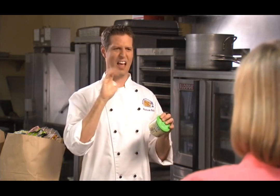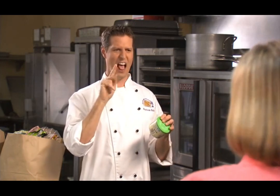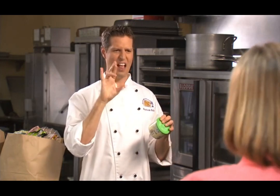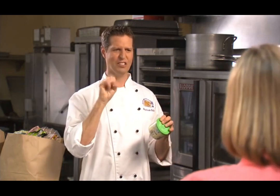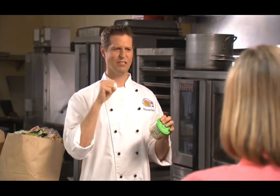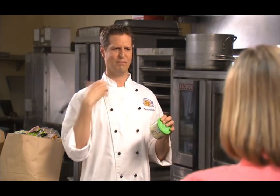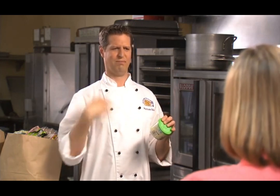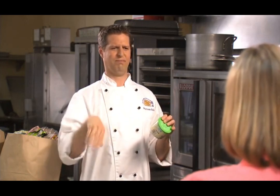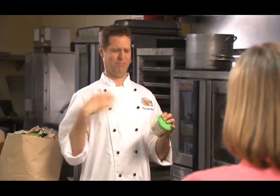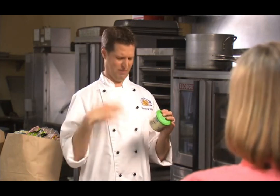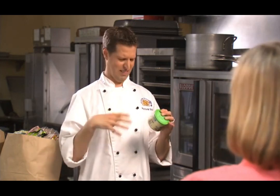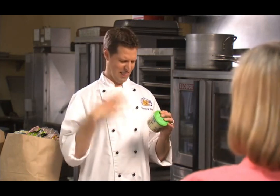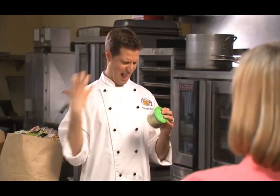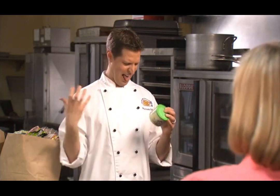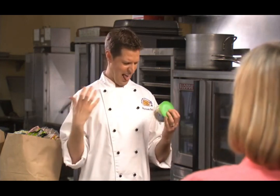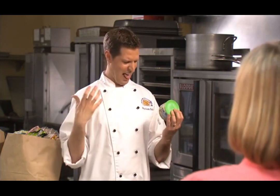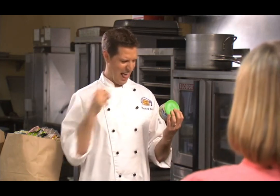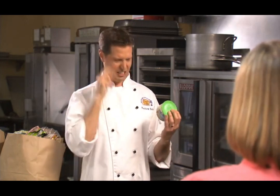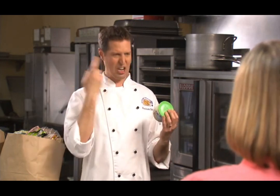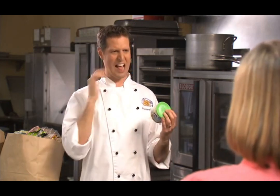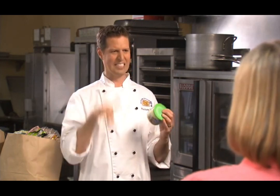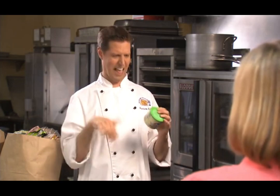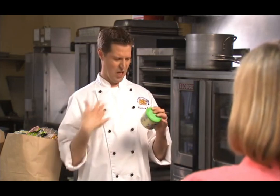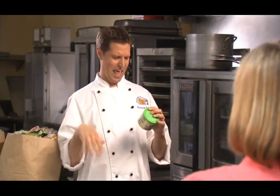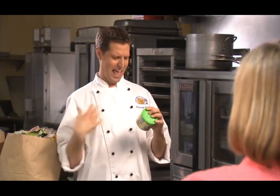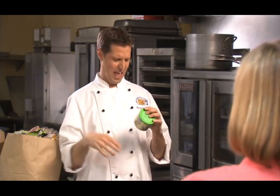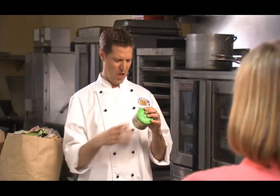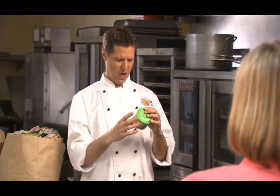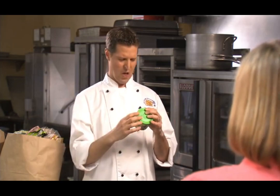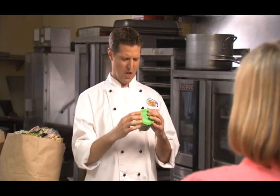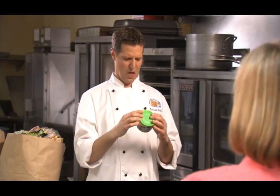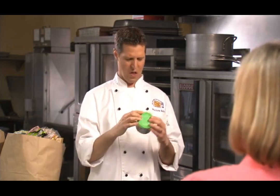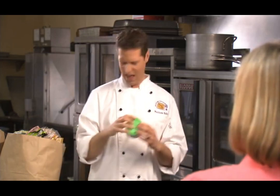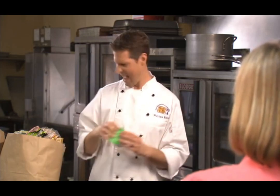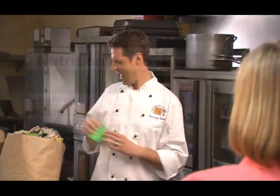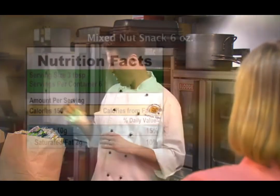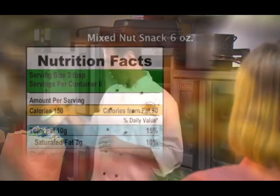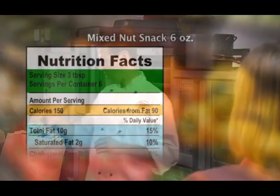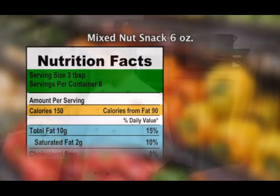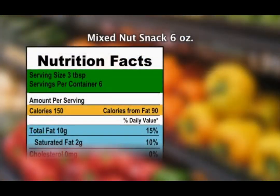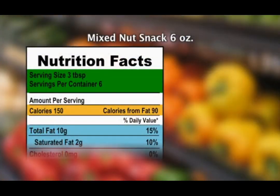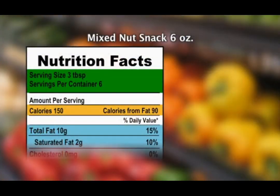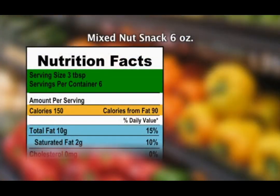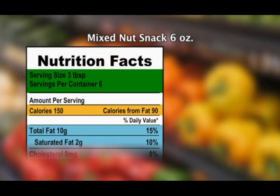that's 450 calories. That's a lot of calories. I had no idea.